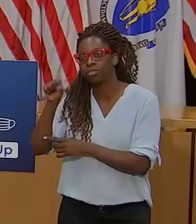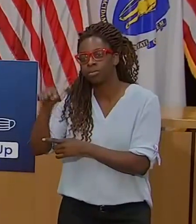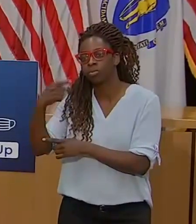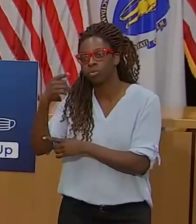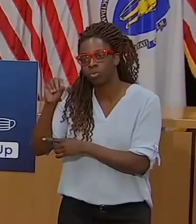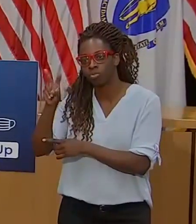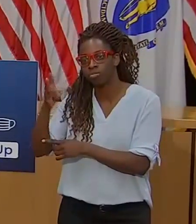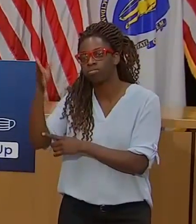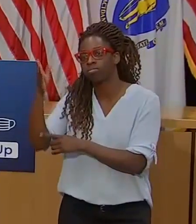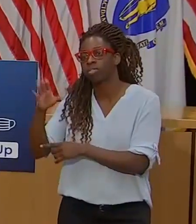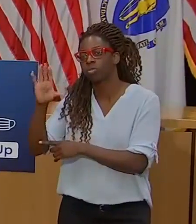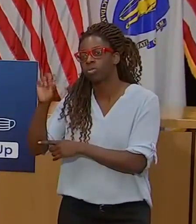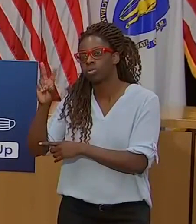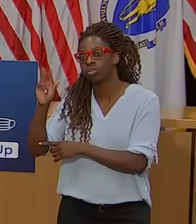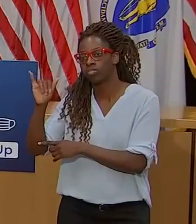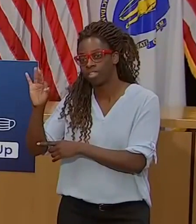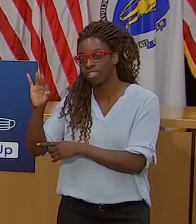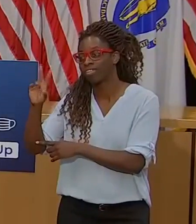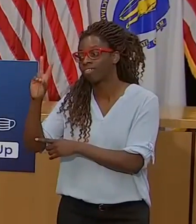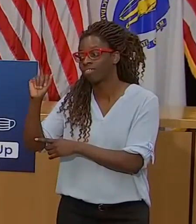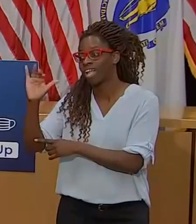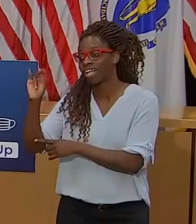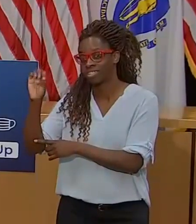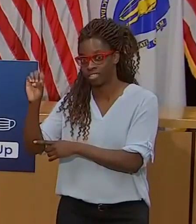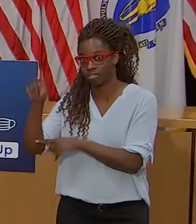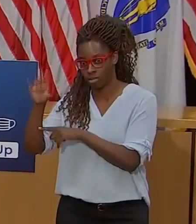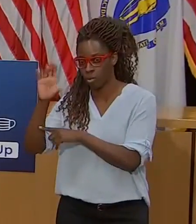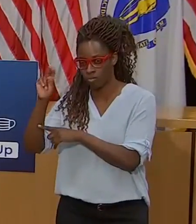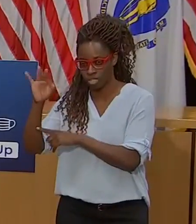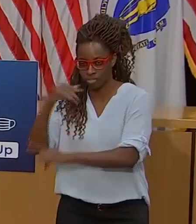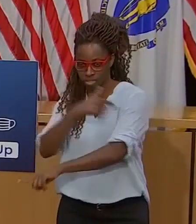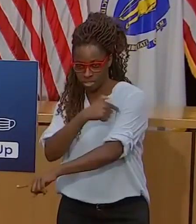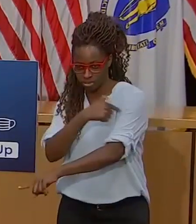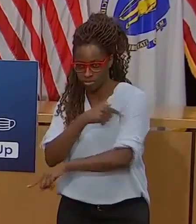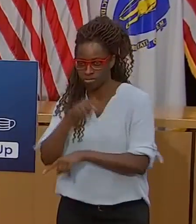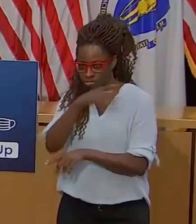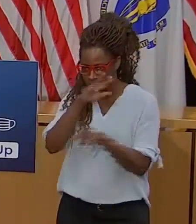becomes available to us, and when you can expect to have access to the vaccine yourself.